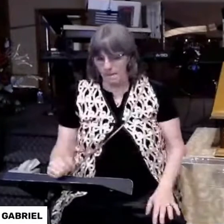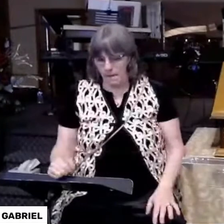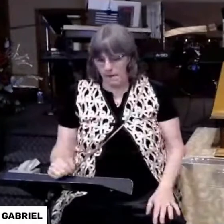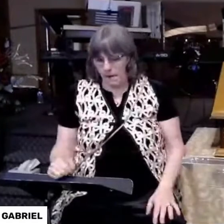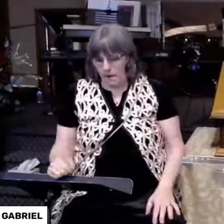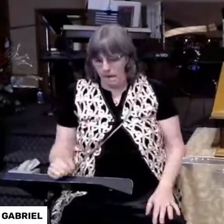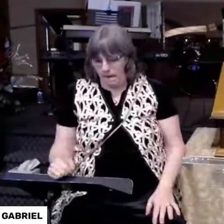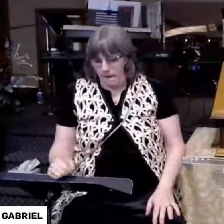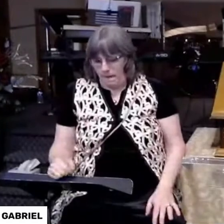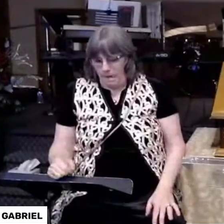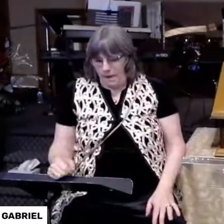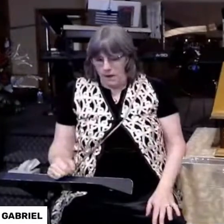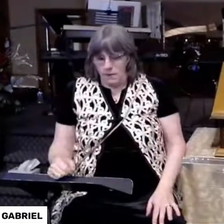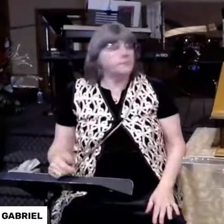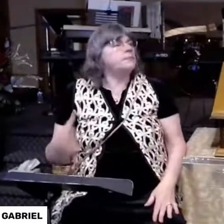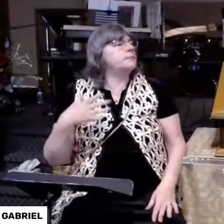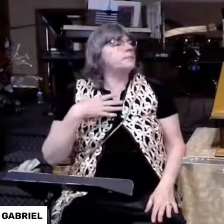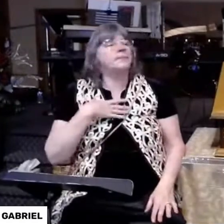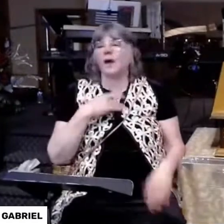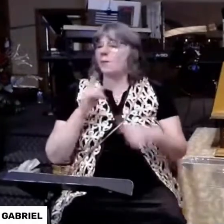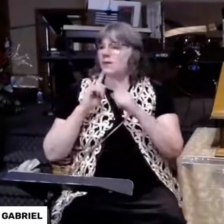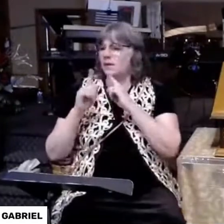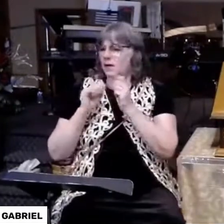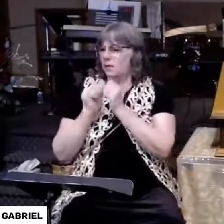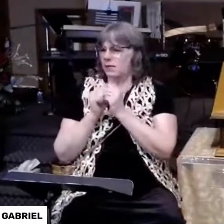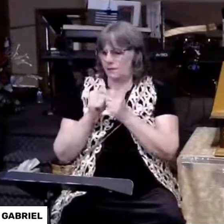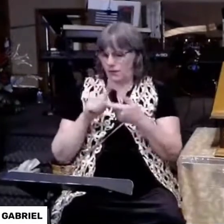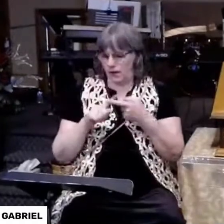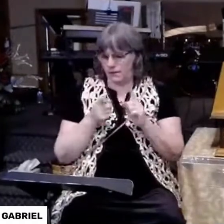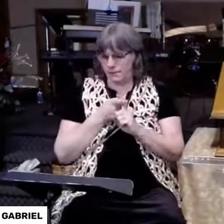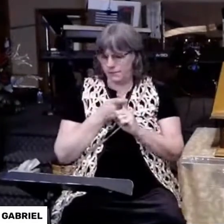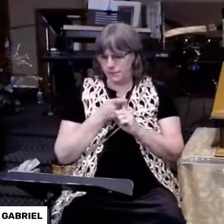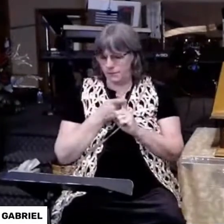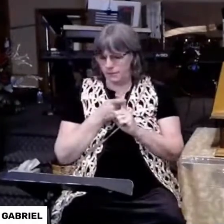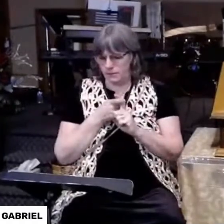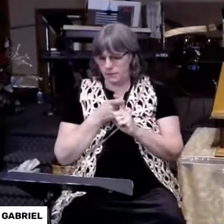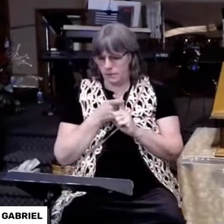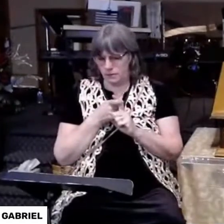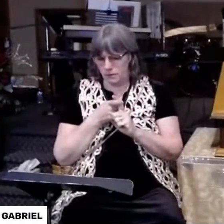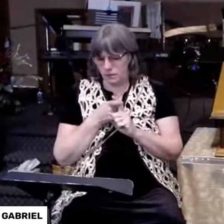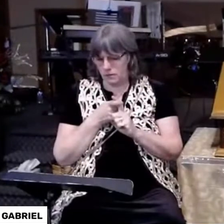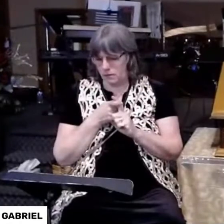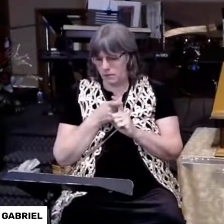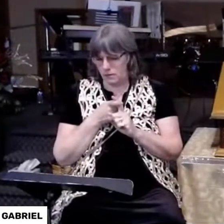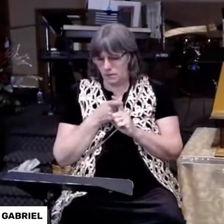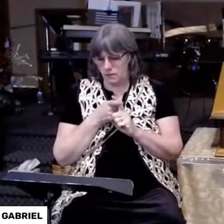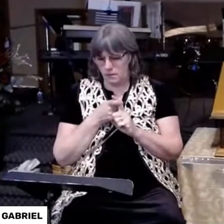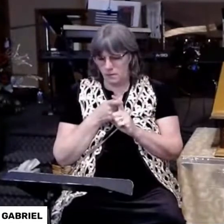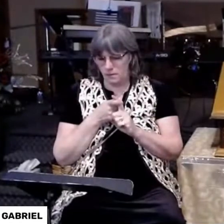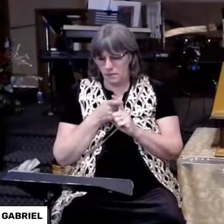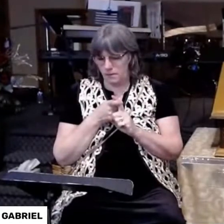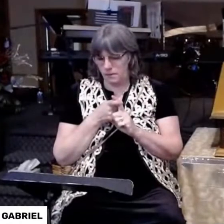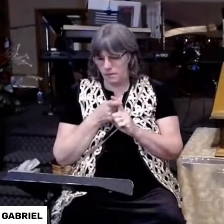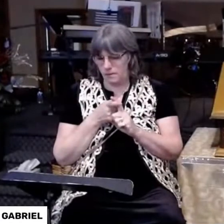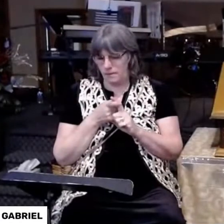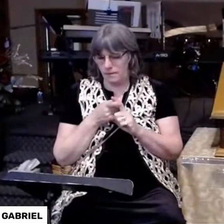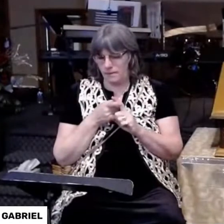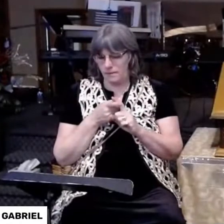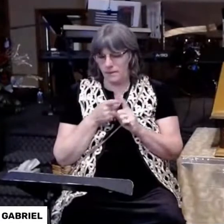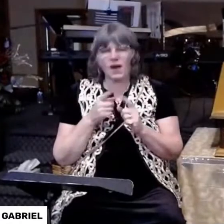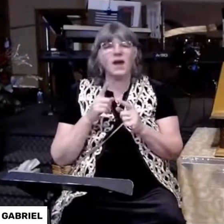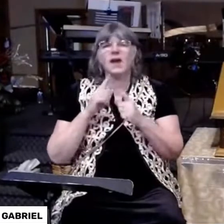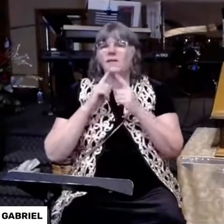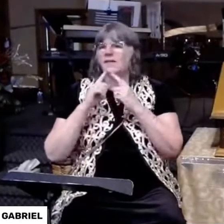week, as I was talking with a friend of mine, he was telling me about